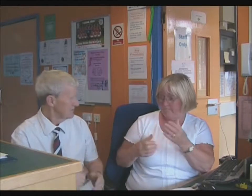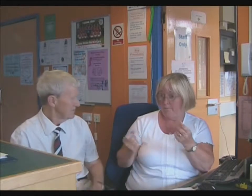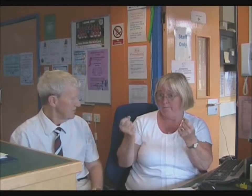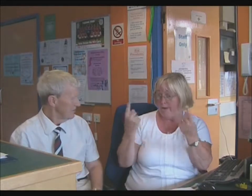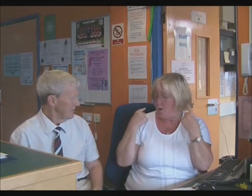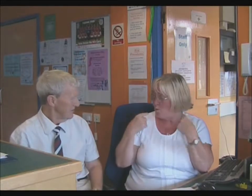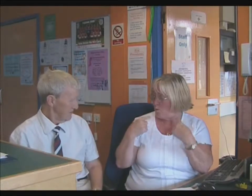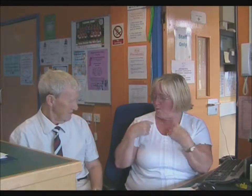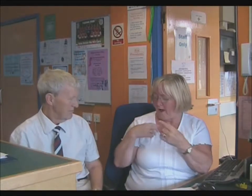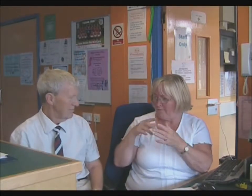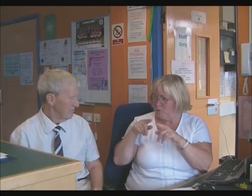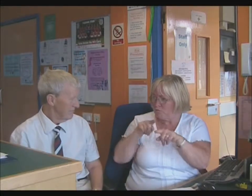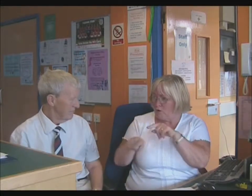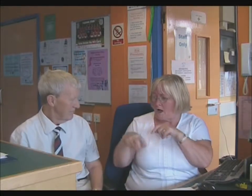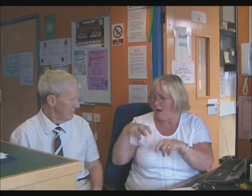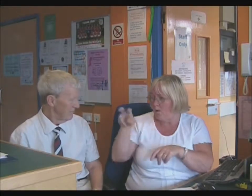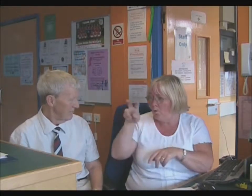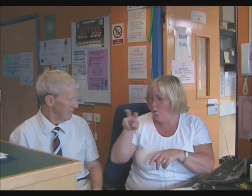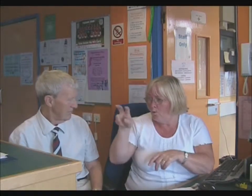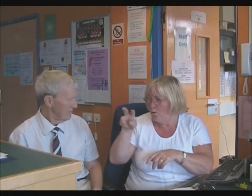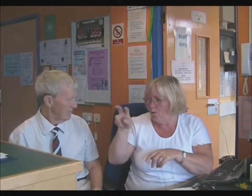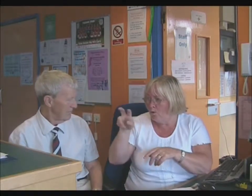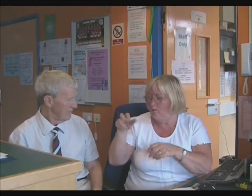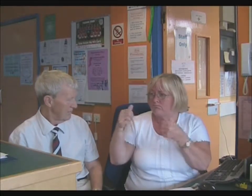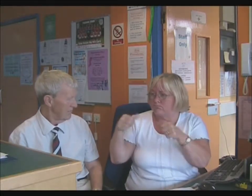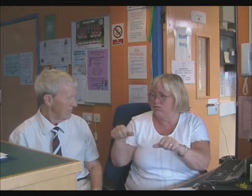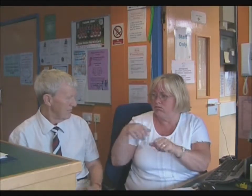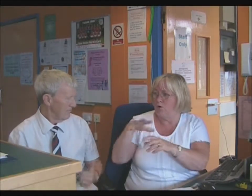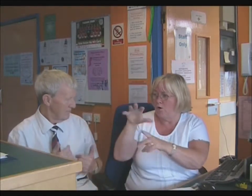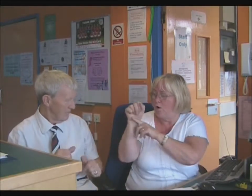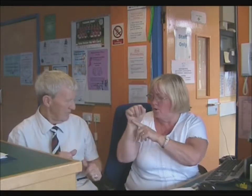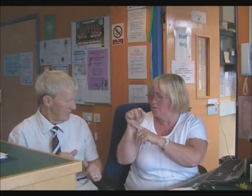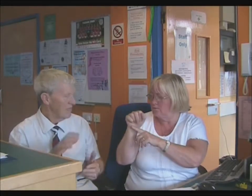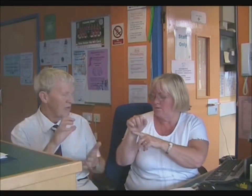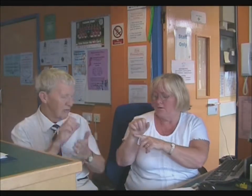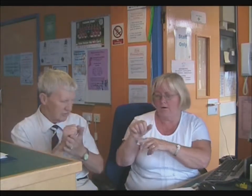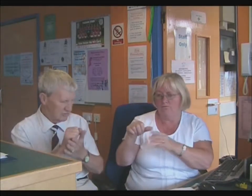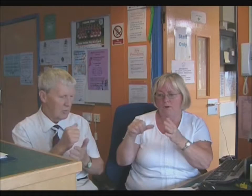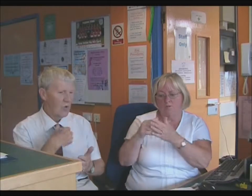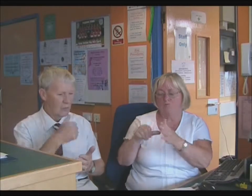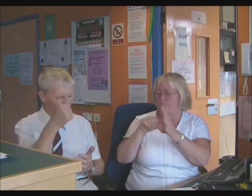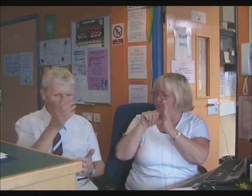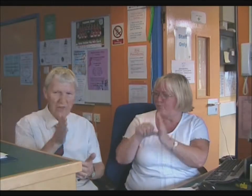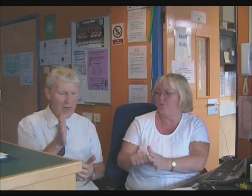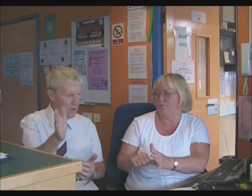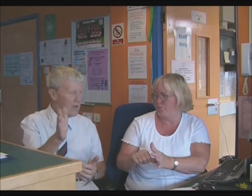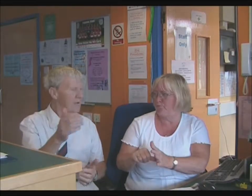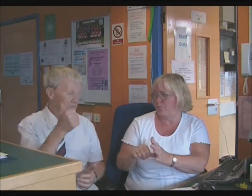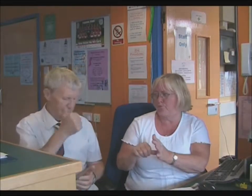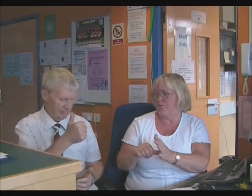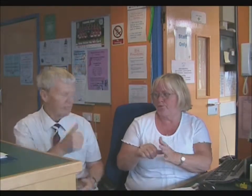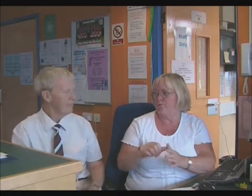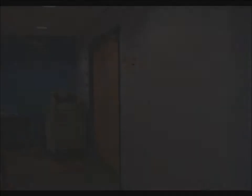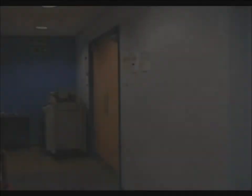Half of it was right over my head, so I had to really concentrate, and in the end I got it. So I showed him the